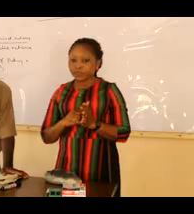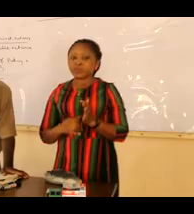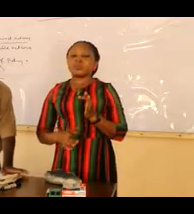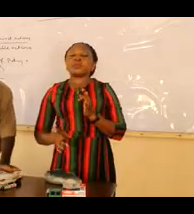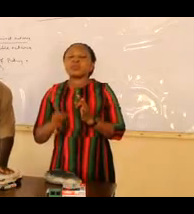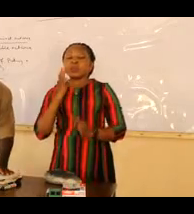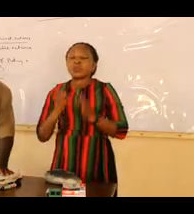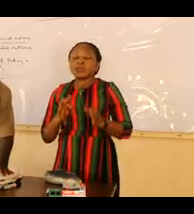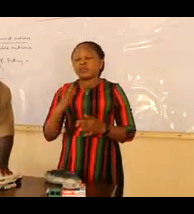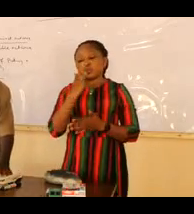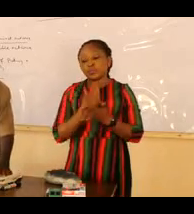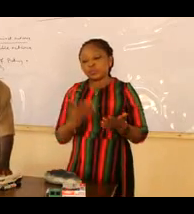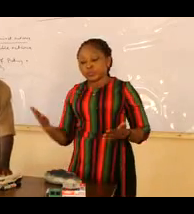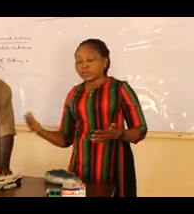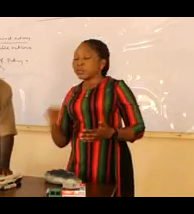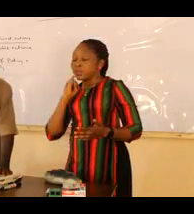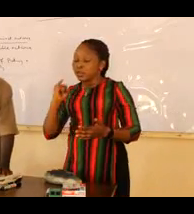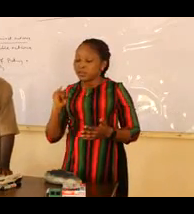are mutually exclusive,